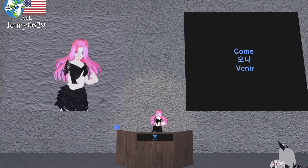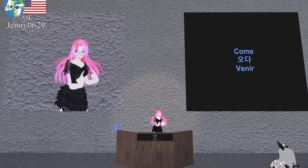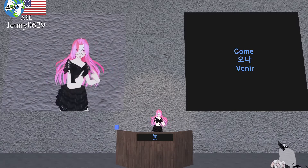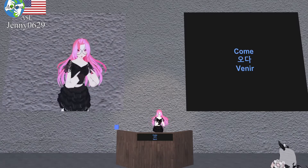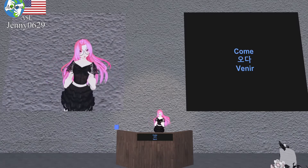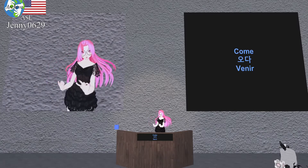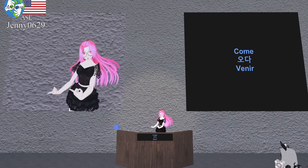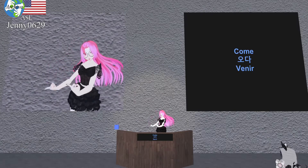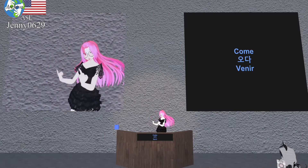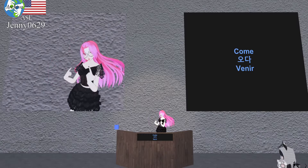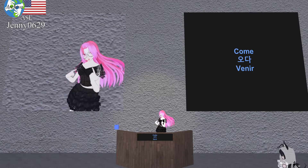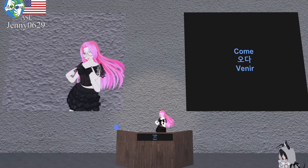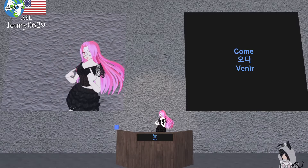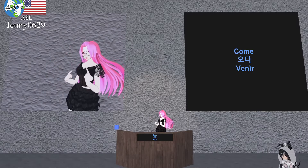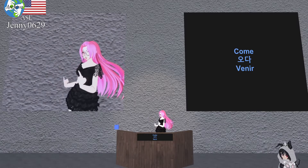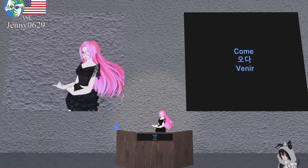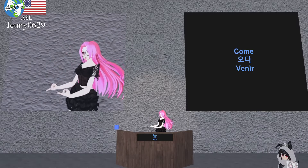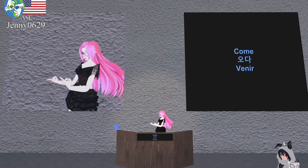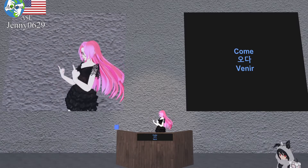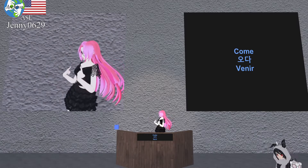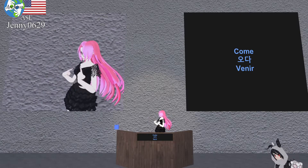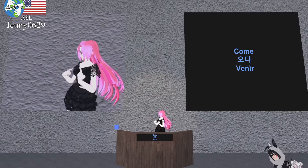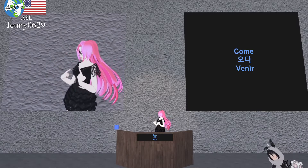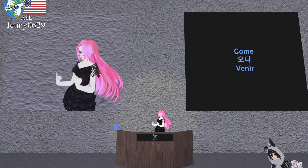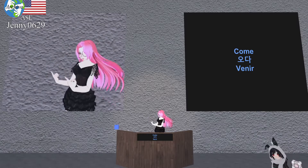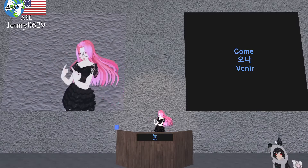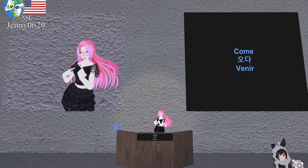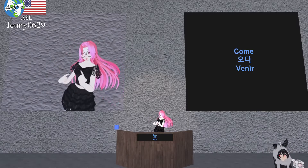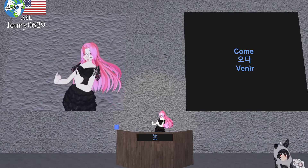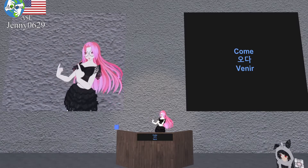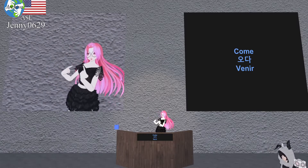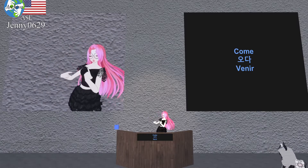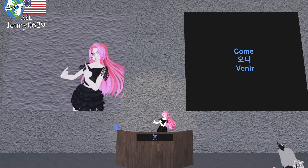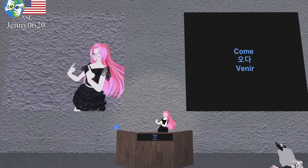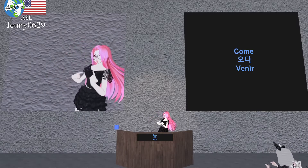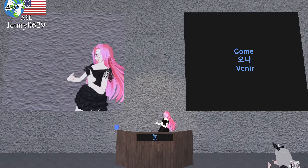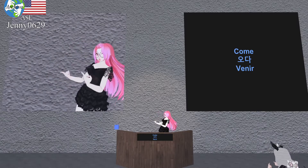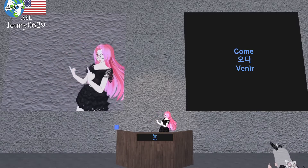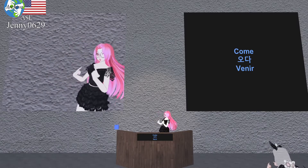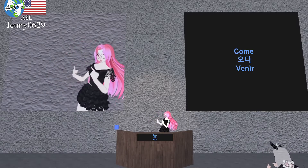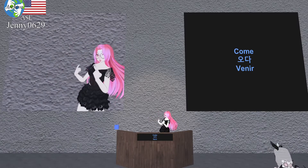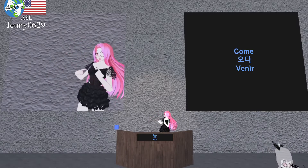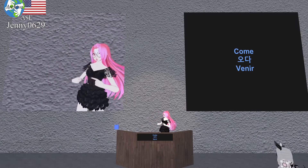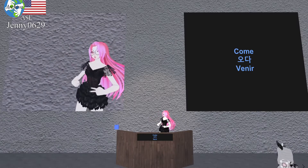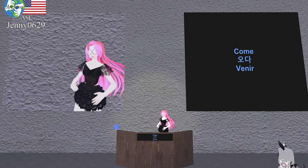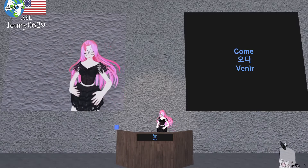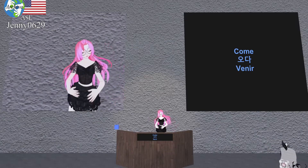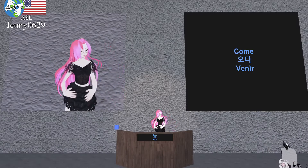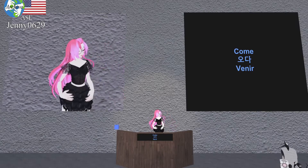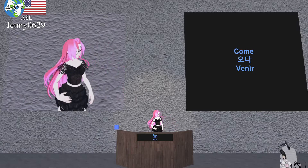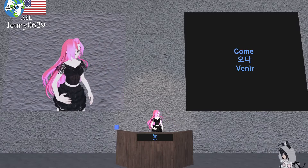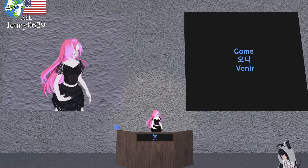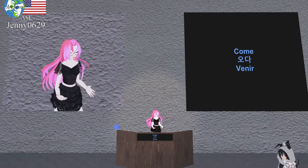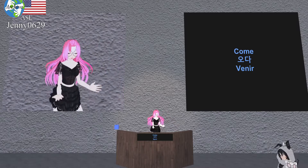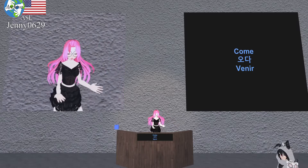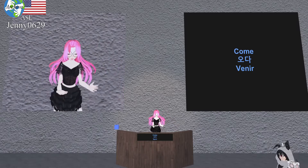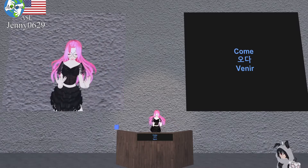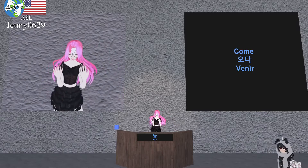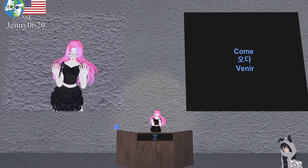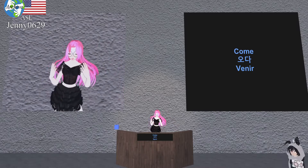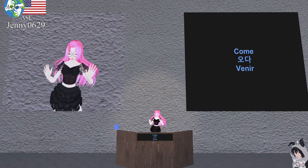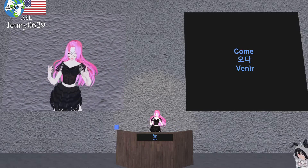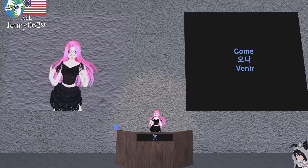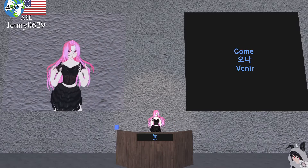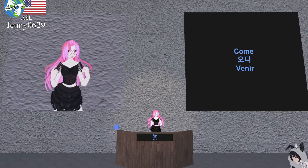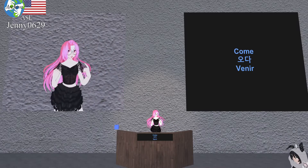over here. Come this way. Yep. You're just bringing it towards yourself. Come here. Yep.